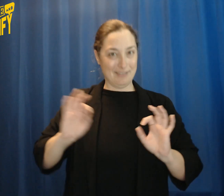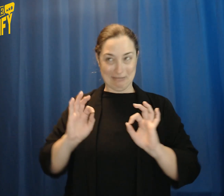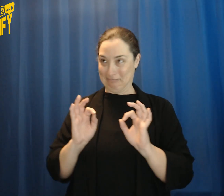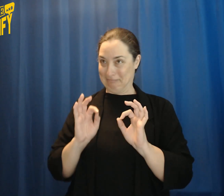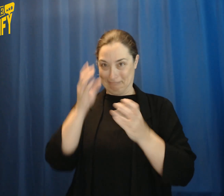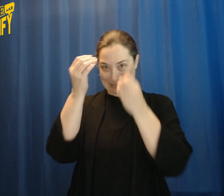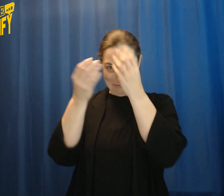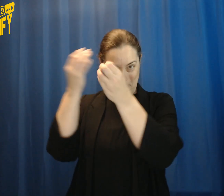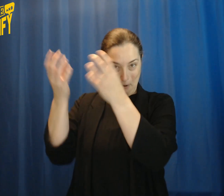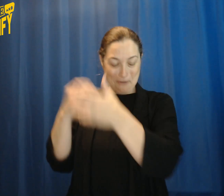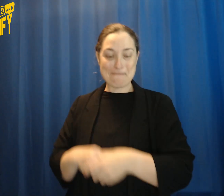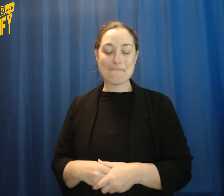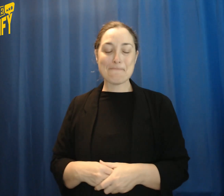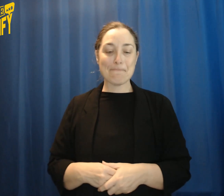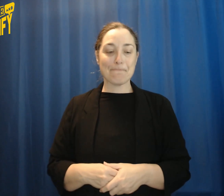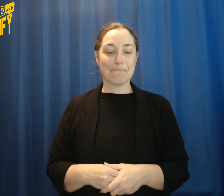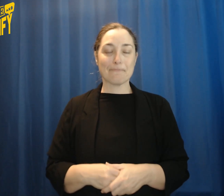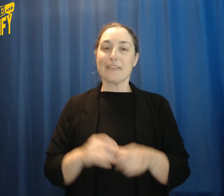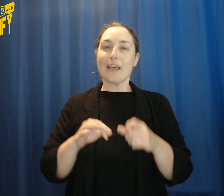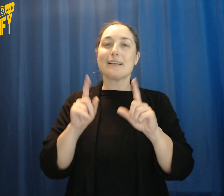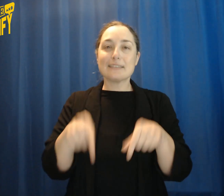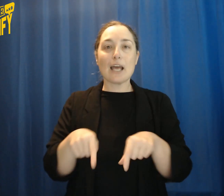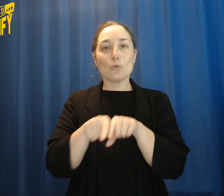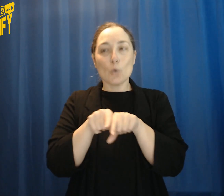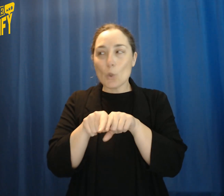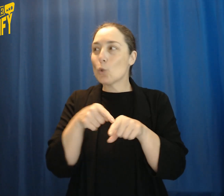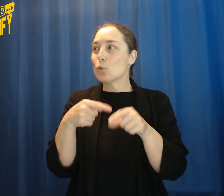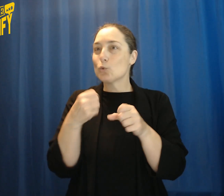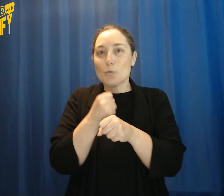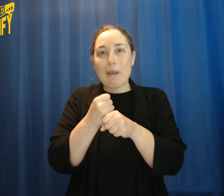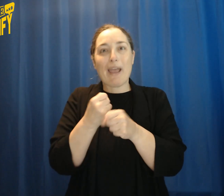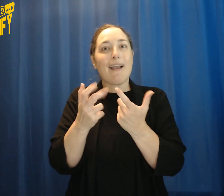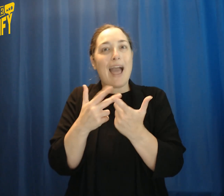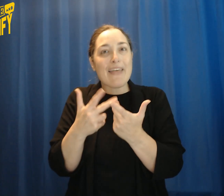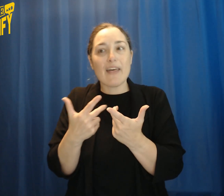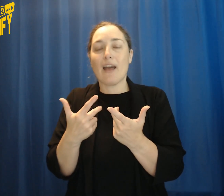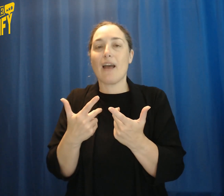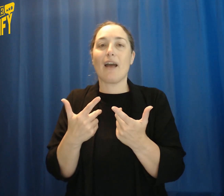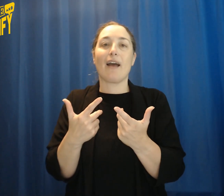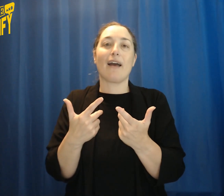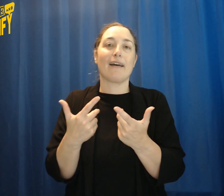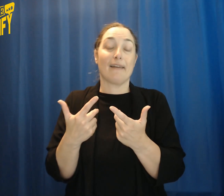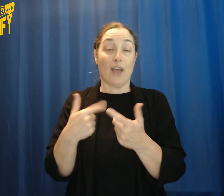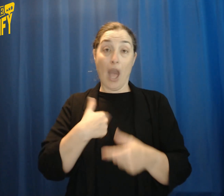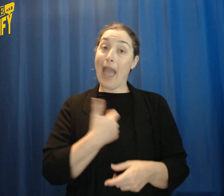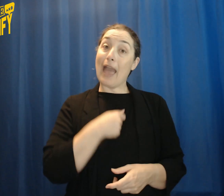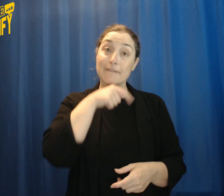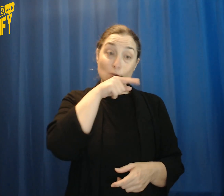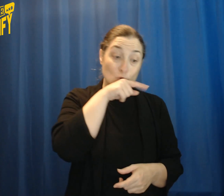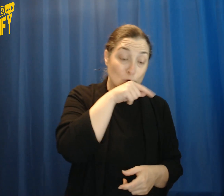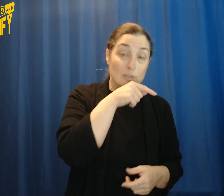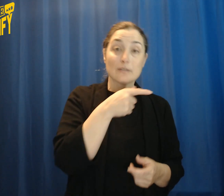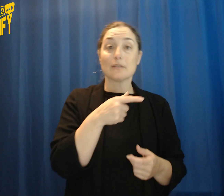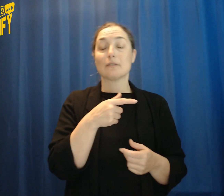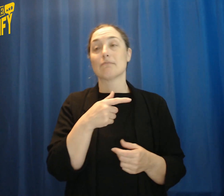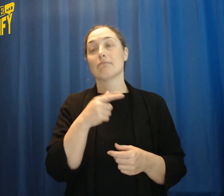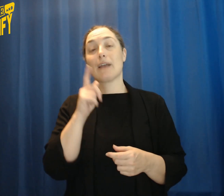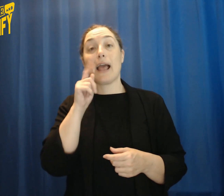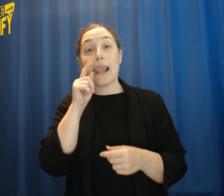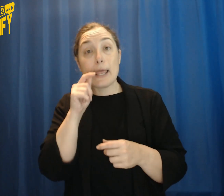then, I started to learn how to make other things and I got chooks, so, lemon butter and all these sort of things. I guess we